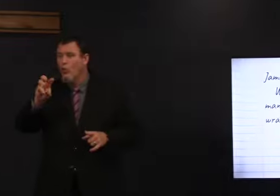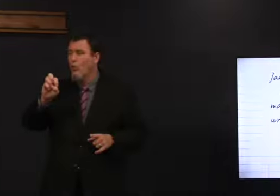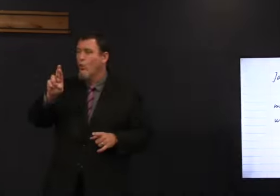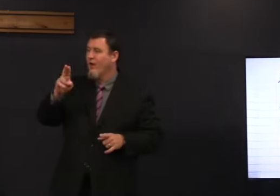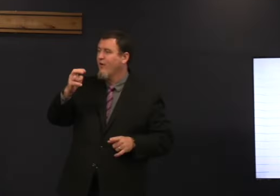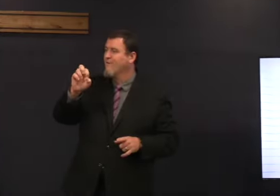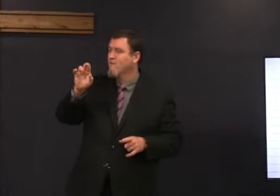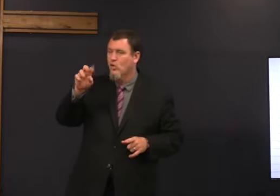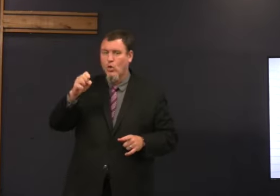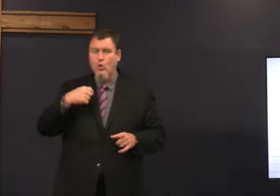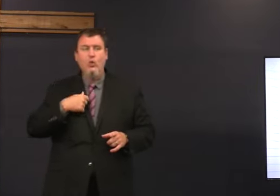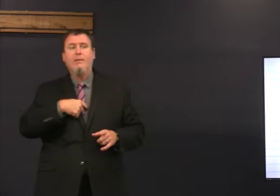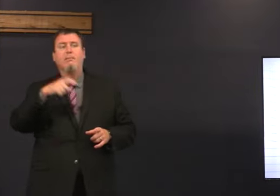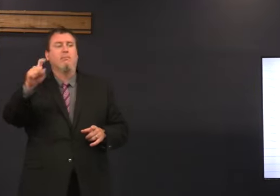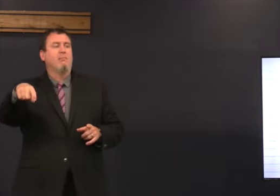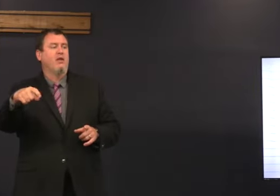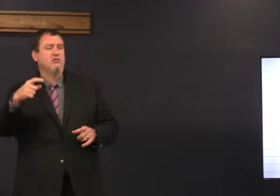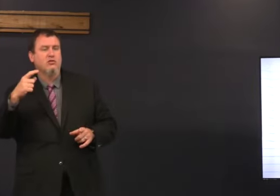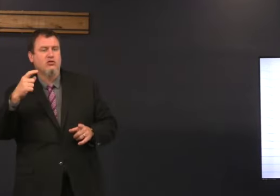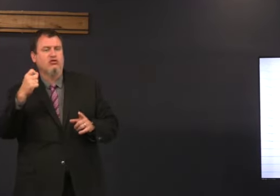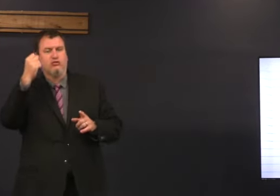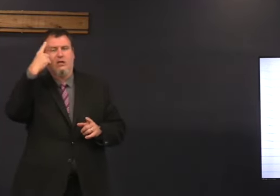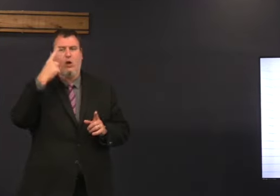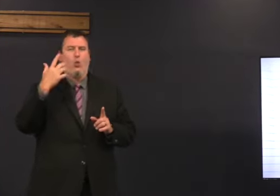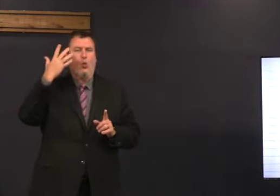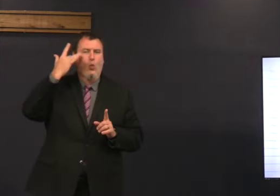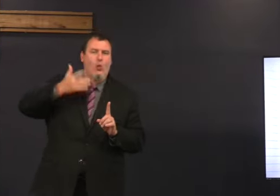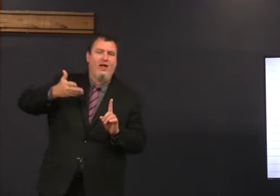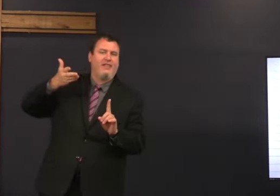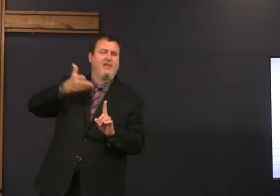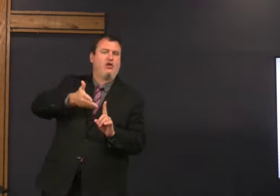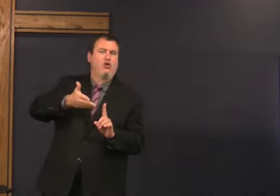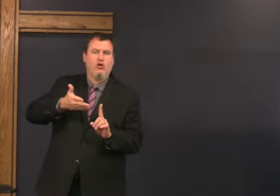And you know my rule when we said wherefore, it means to understand